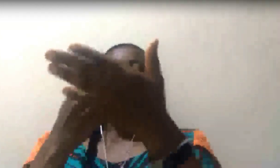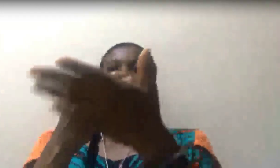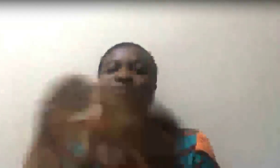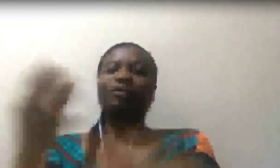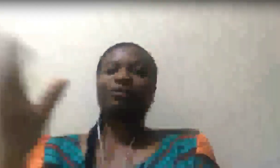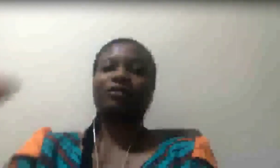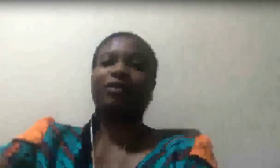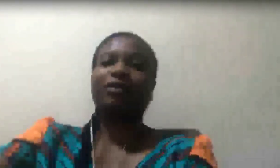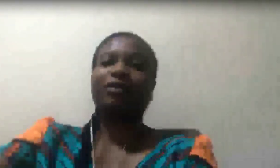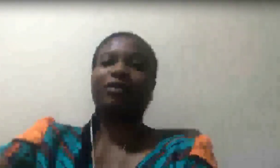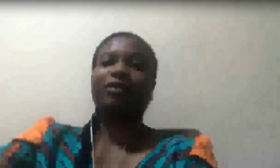Sorry.